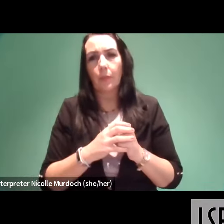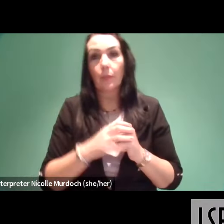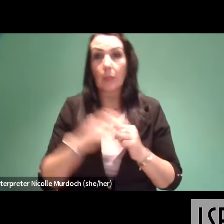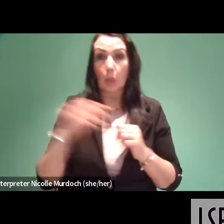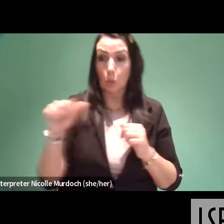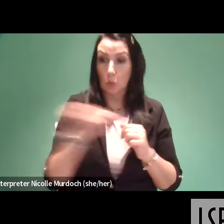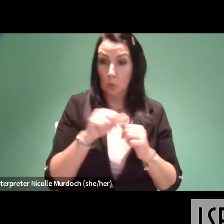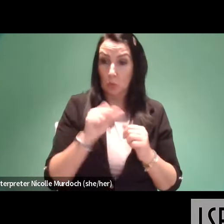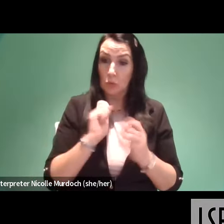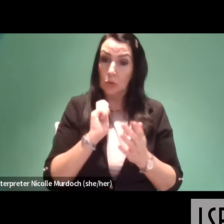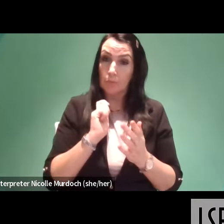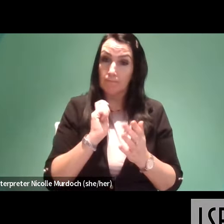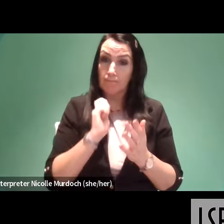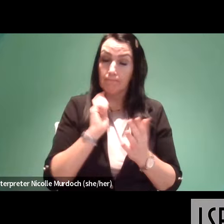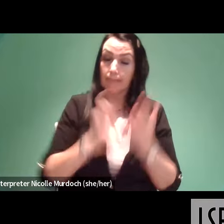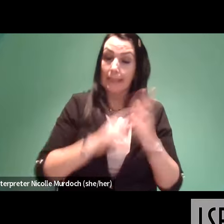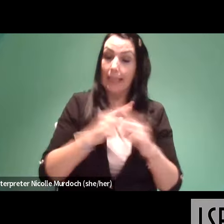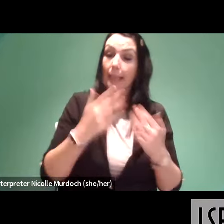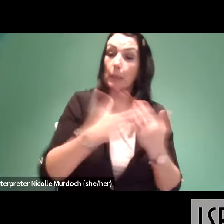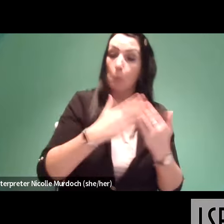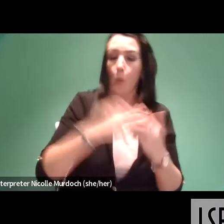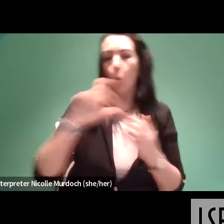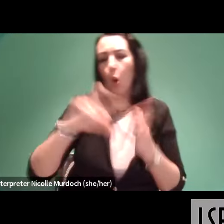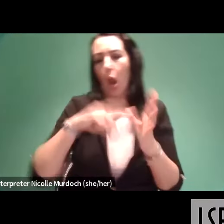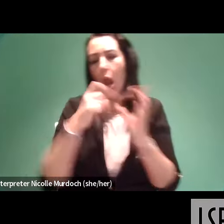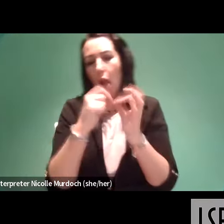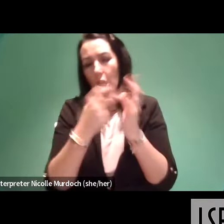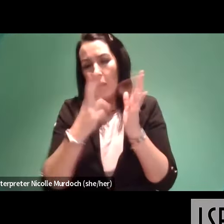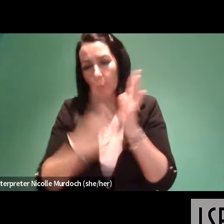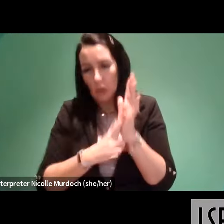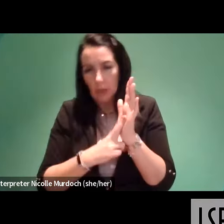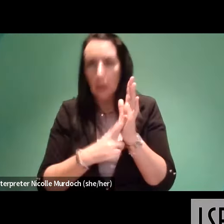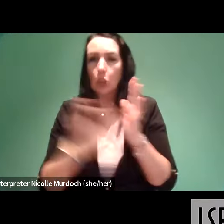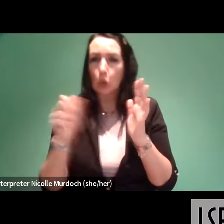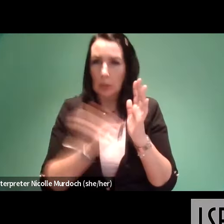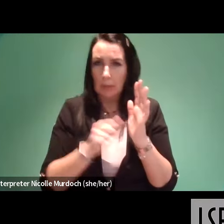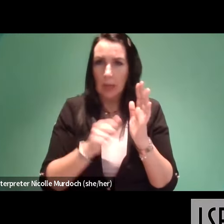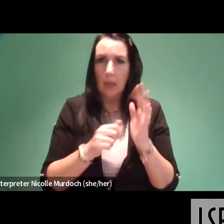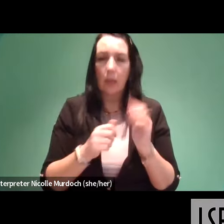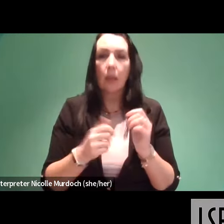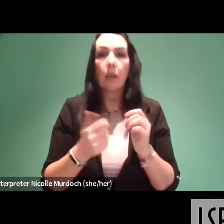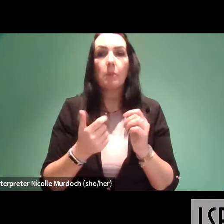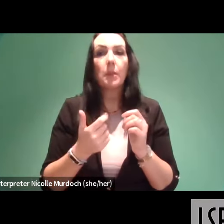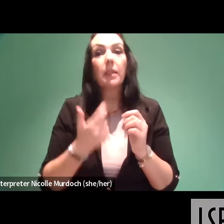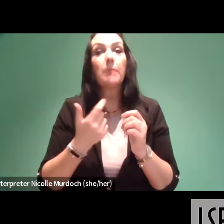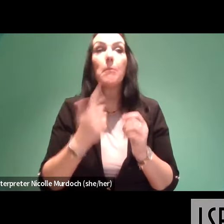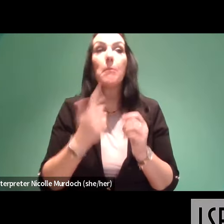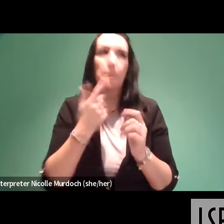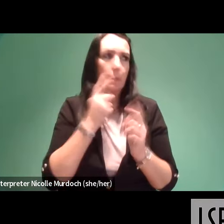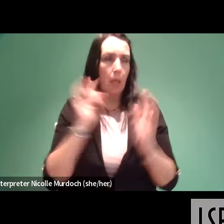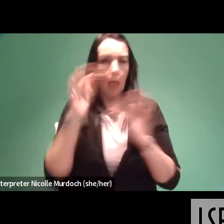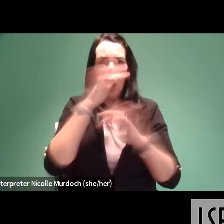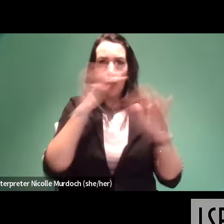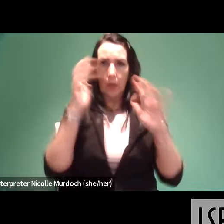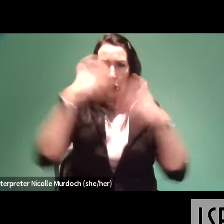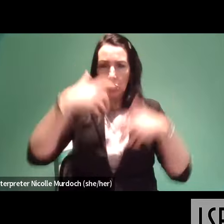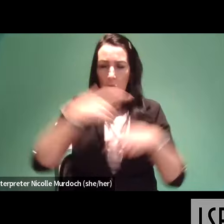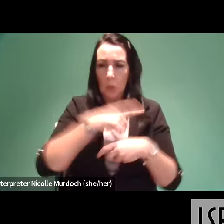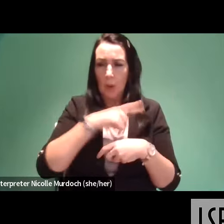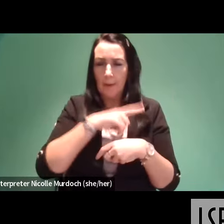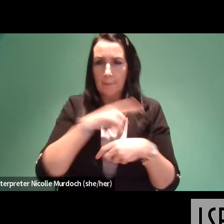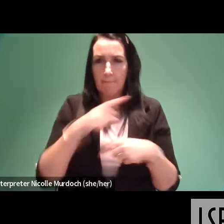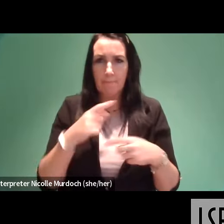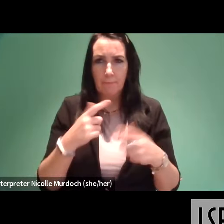on carbon. I think the objection that people make, or the concern that people have that this will hit